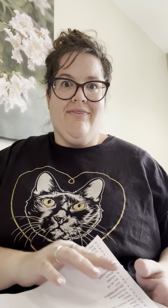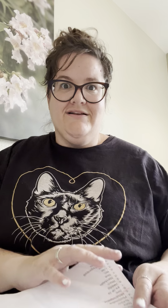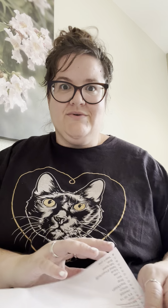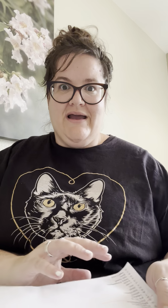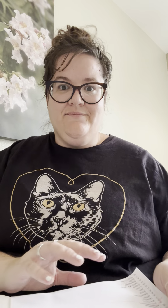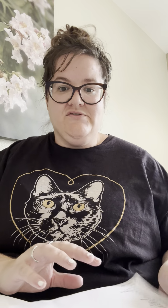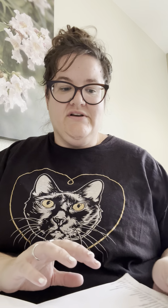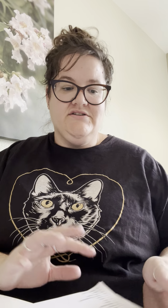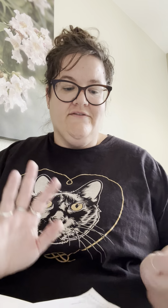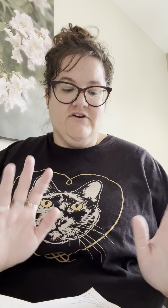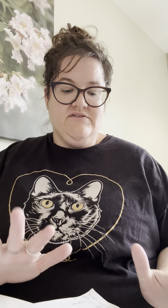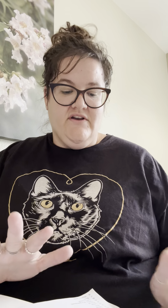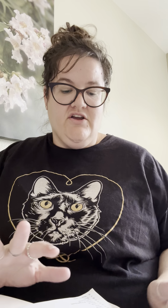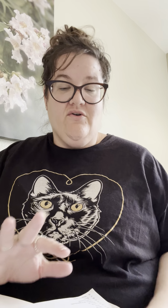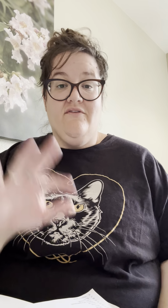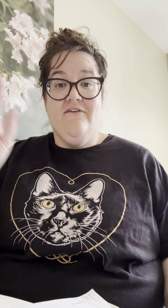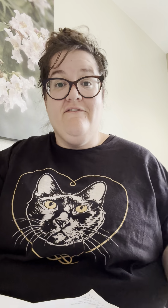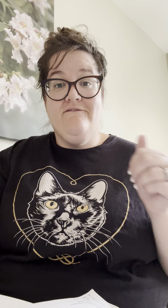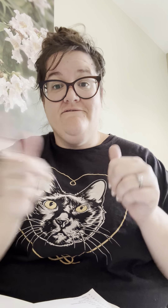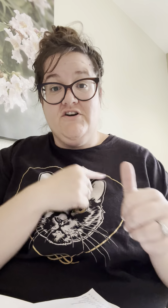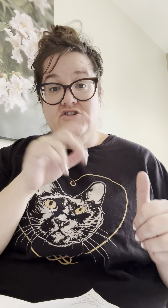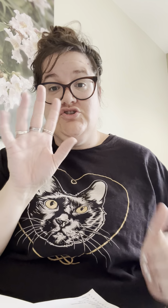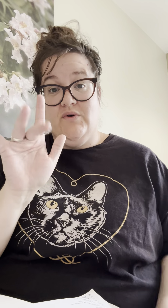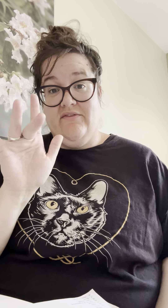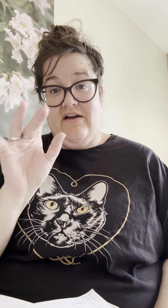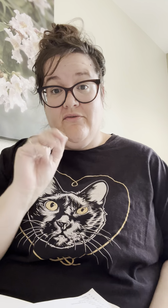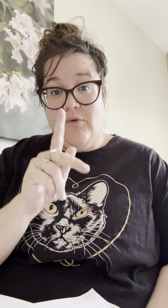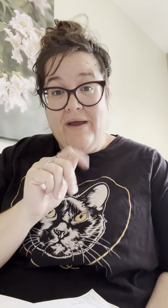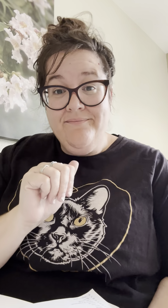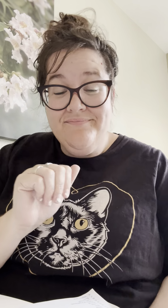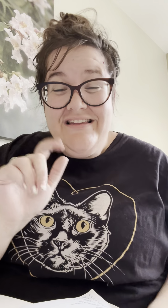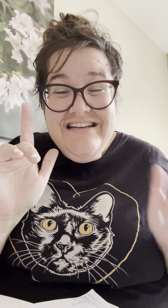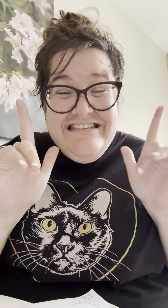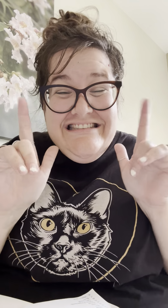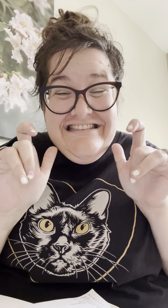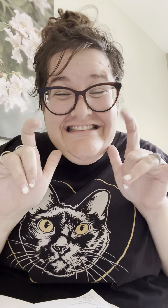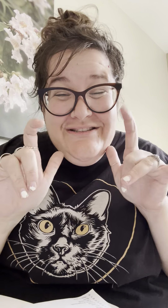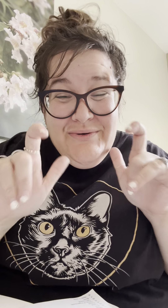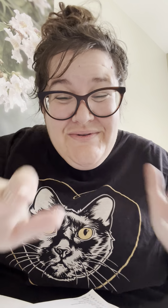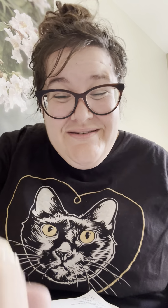this, okay? So here's the first video of the first 25, okay? Toodles.